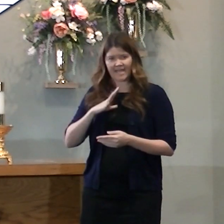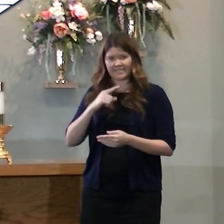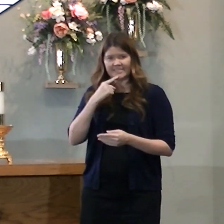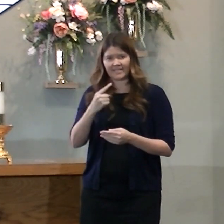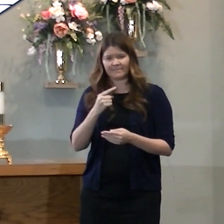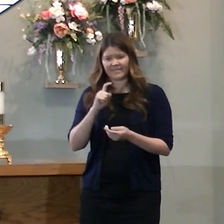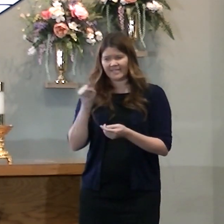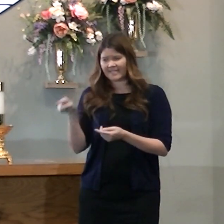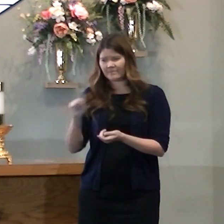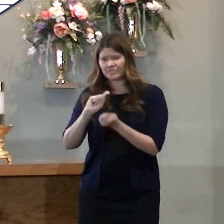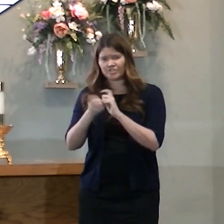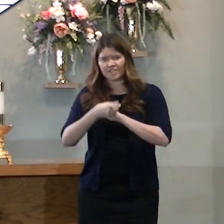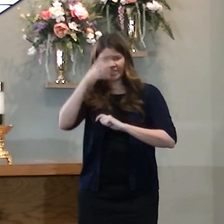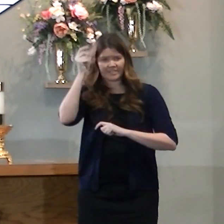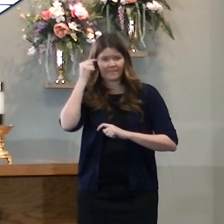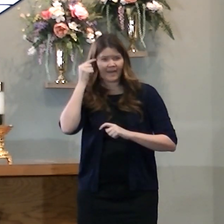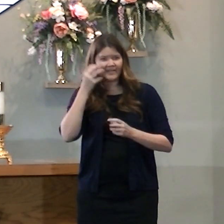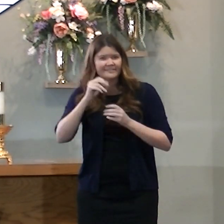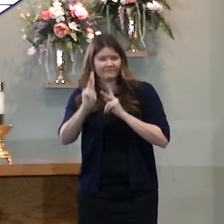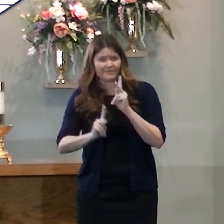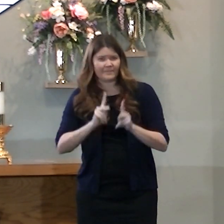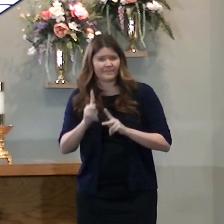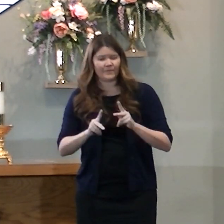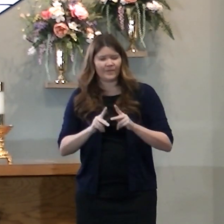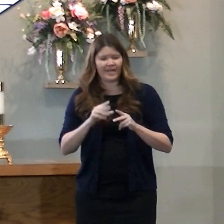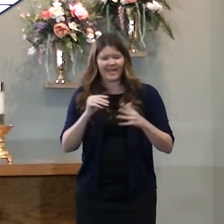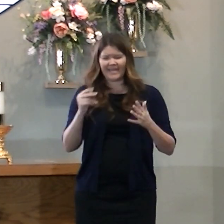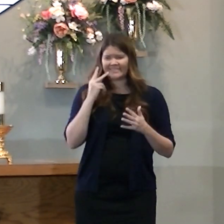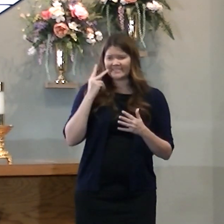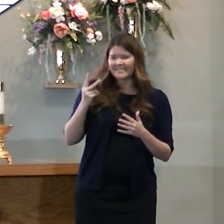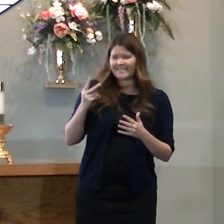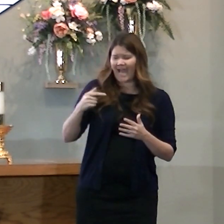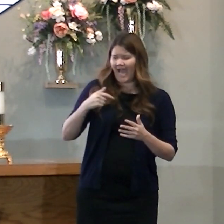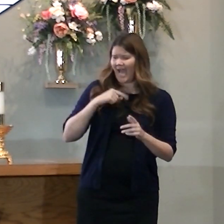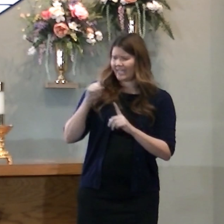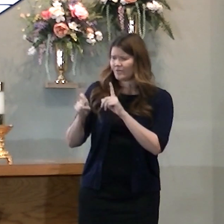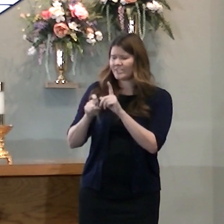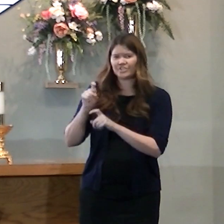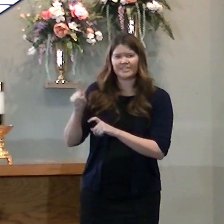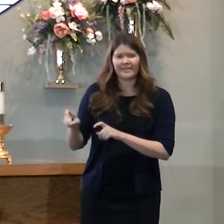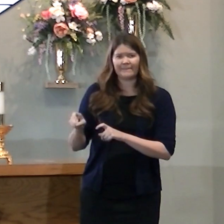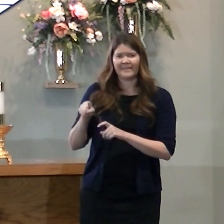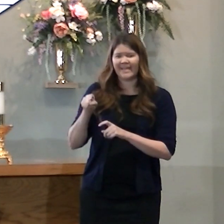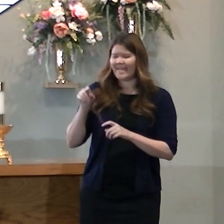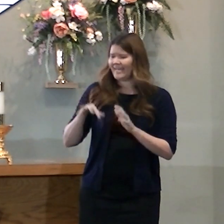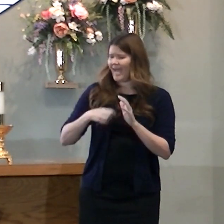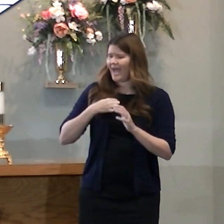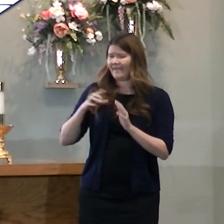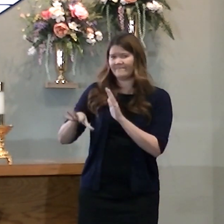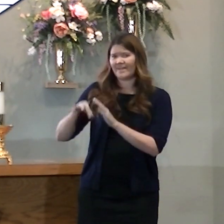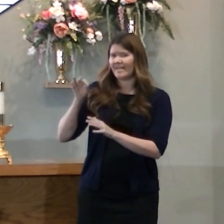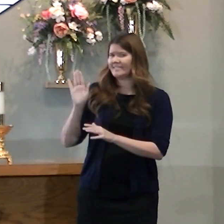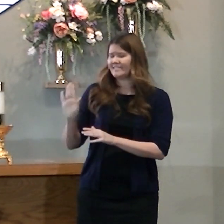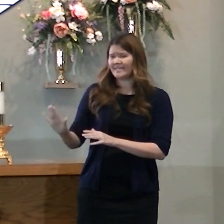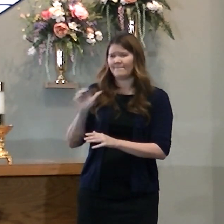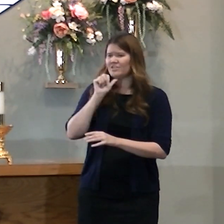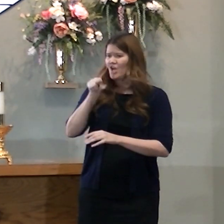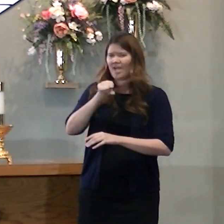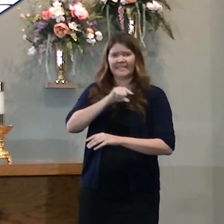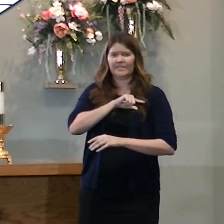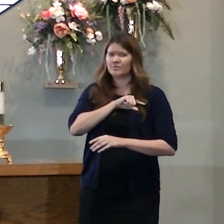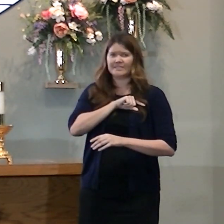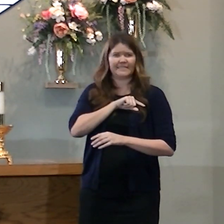people. And after examining him before you, behold, I did not find this man guilty of any of your